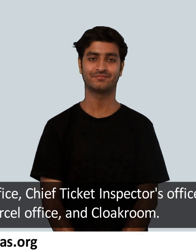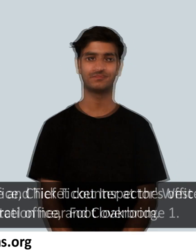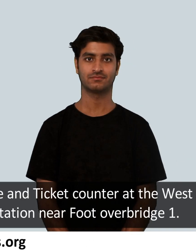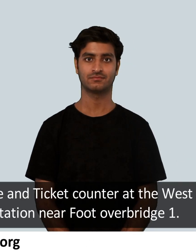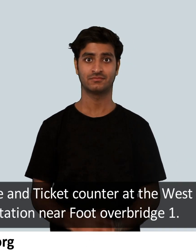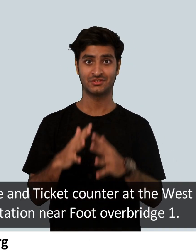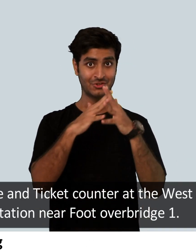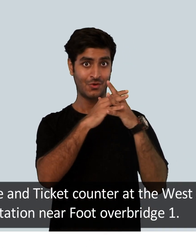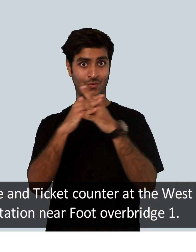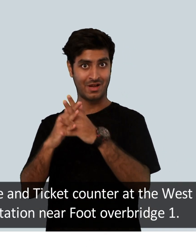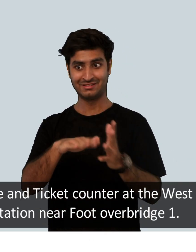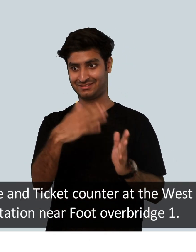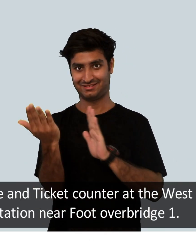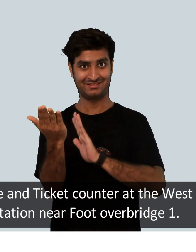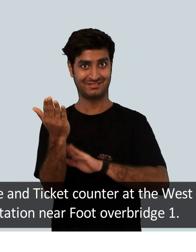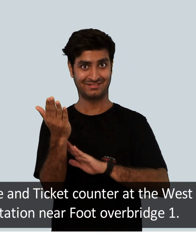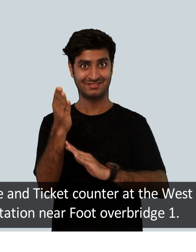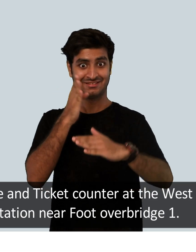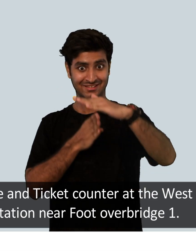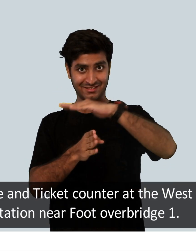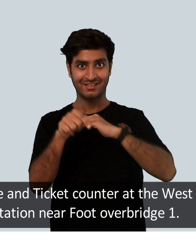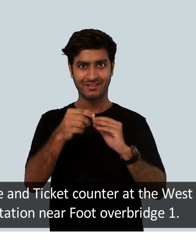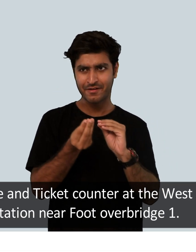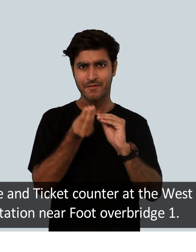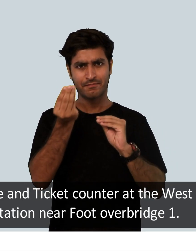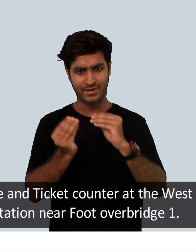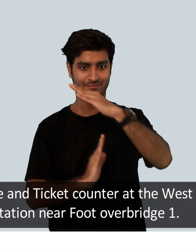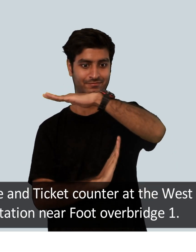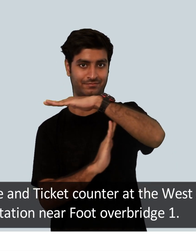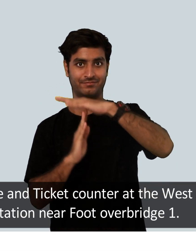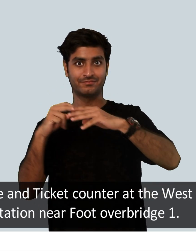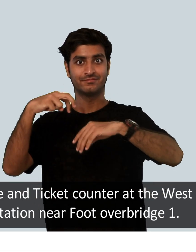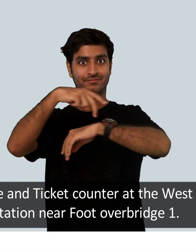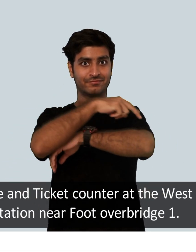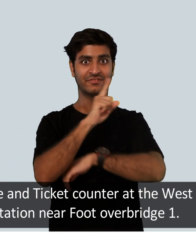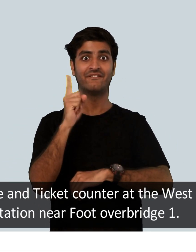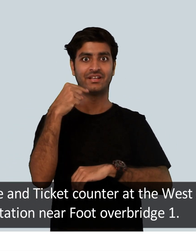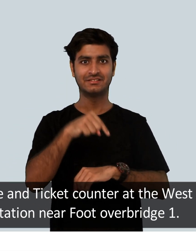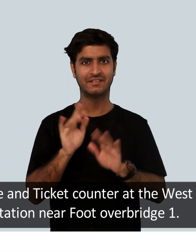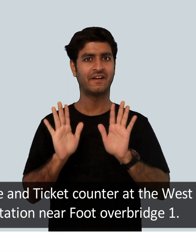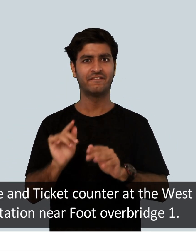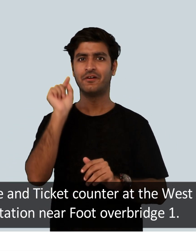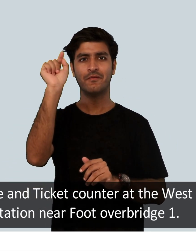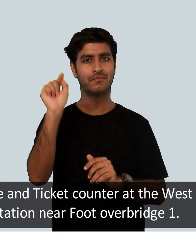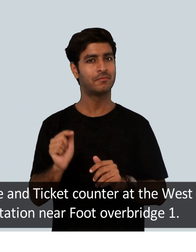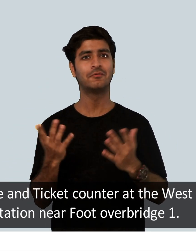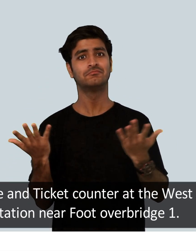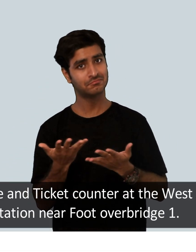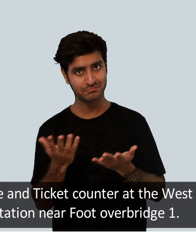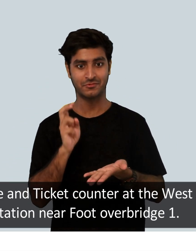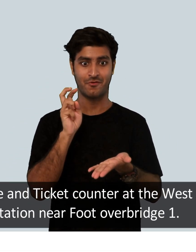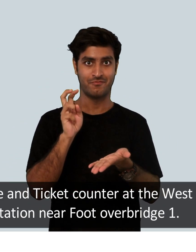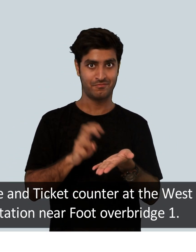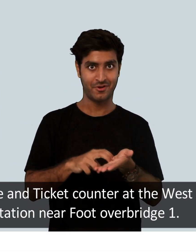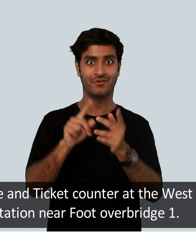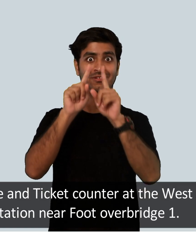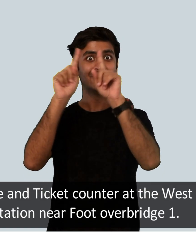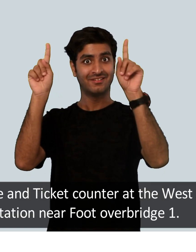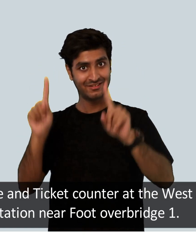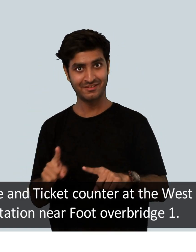There is a booking office and ticket counter at the west side entrance of the station near foot-over bridge 1.